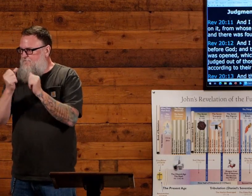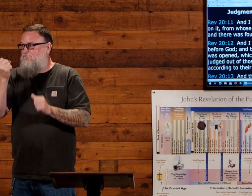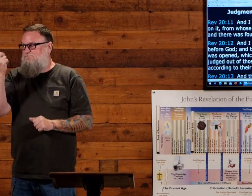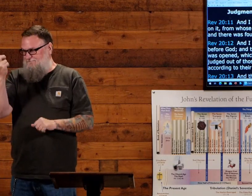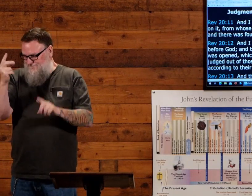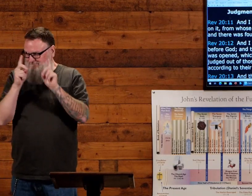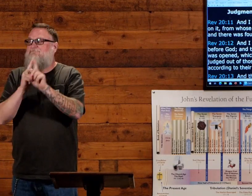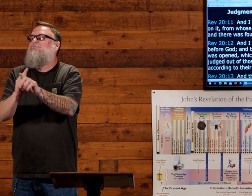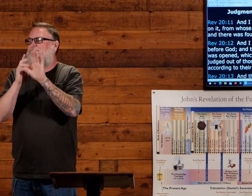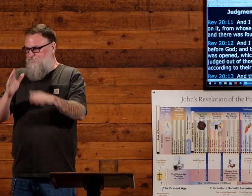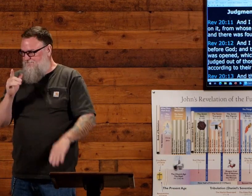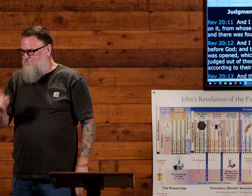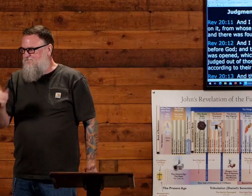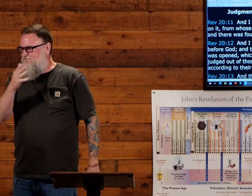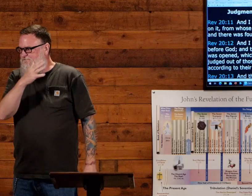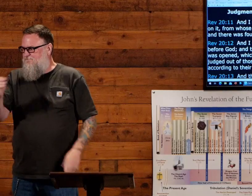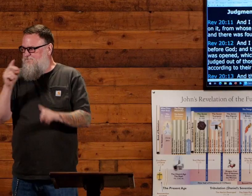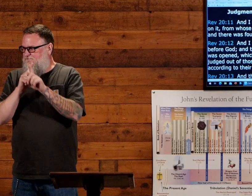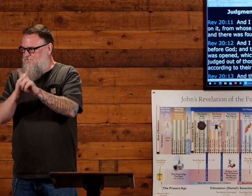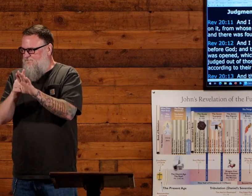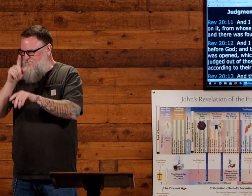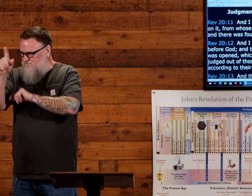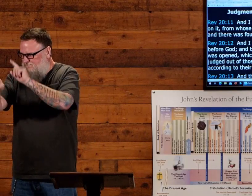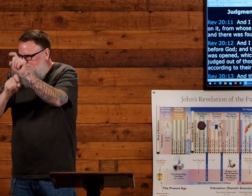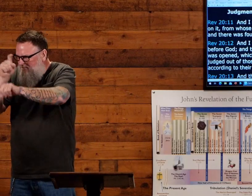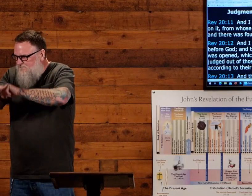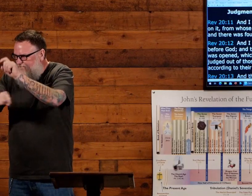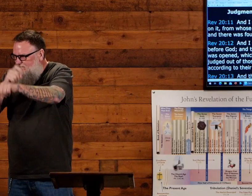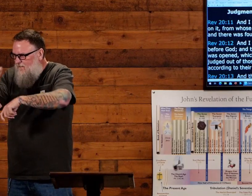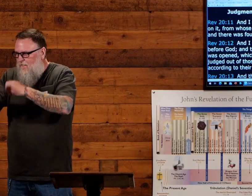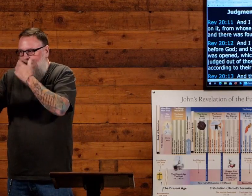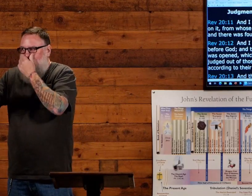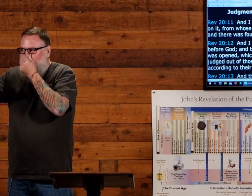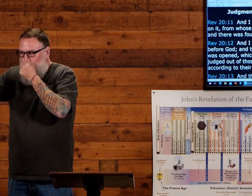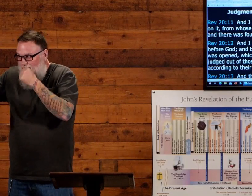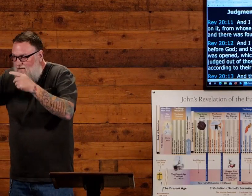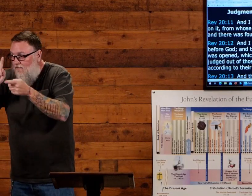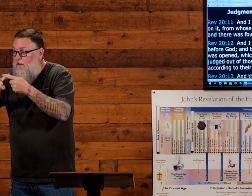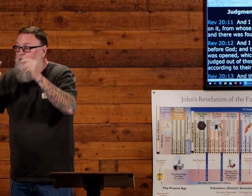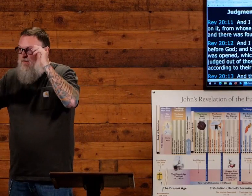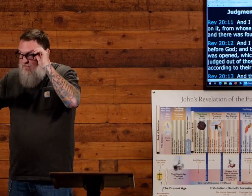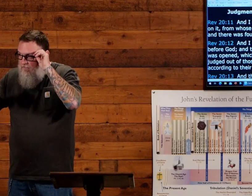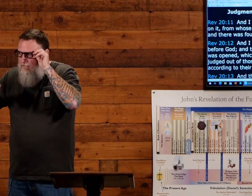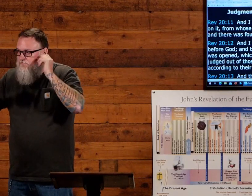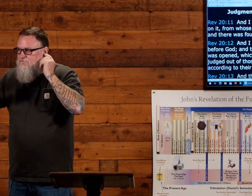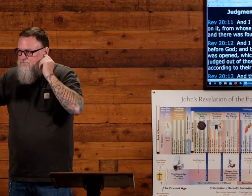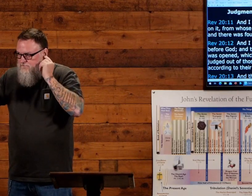Jesus on earth with 11 disciples, and they were questioning him.